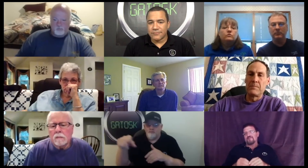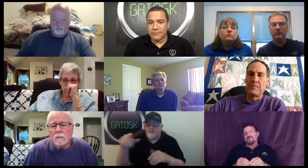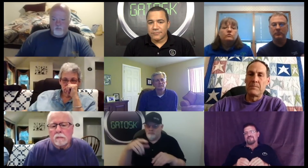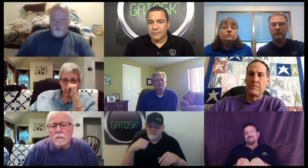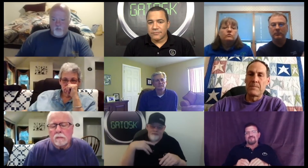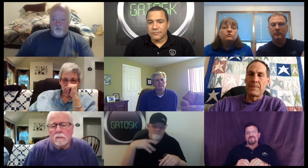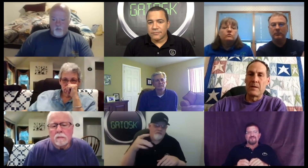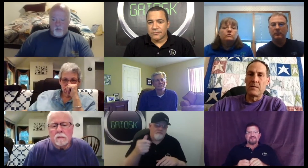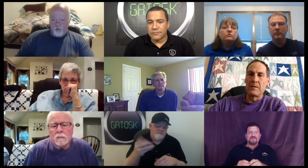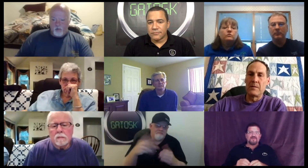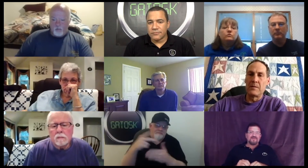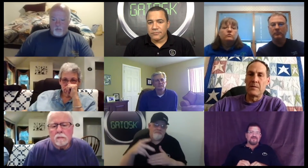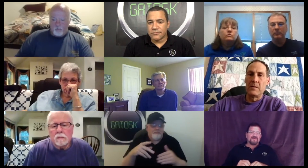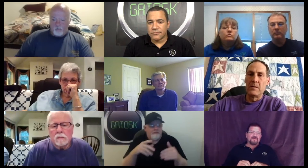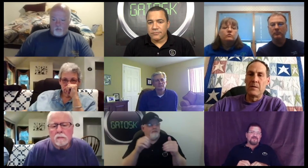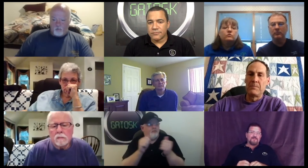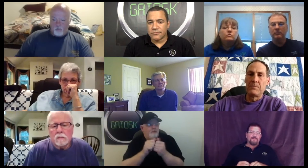Right. We have several.